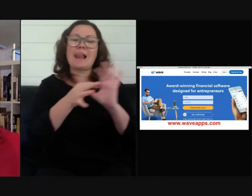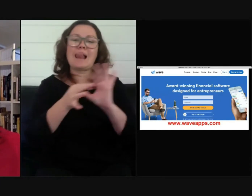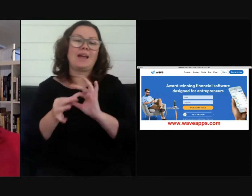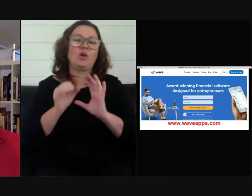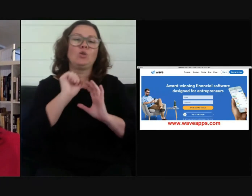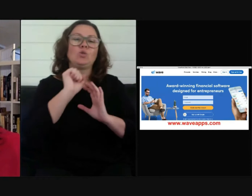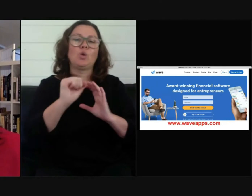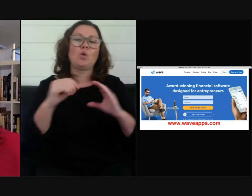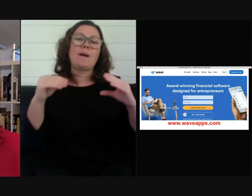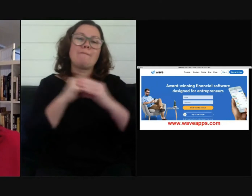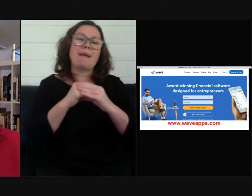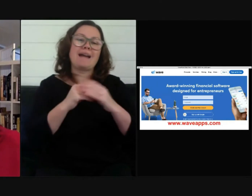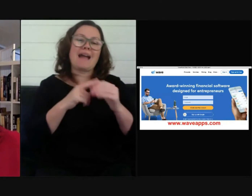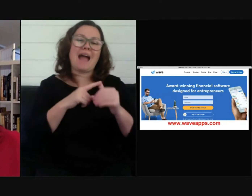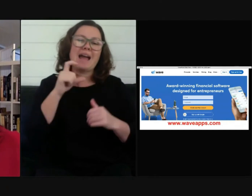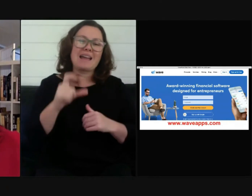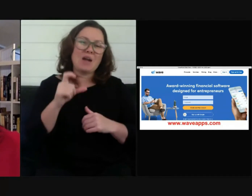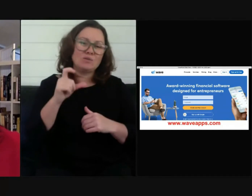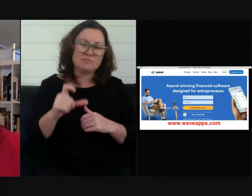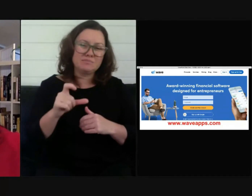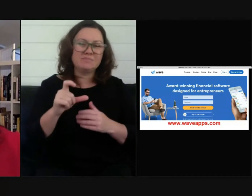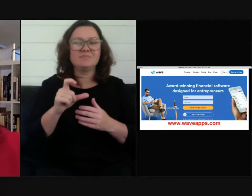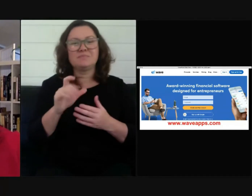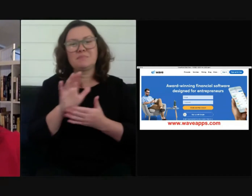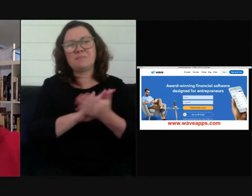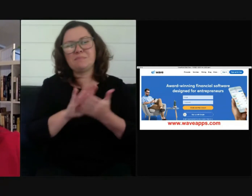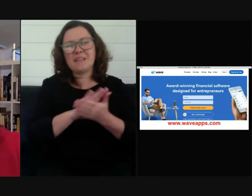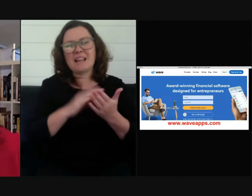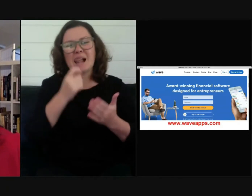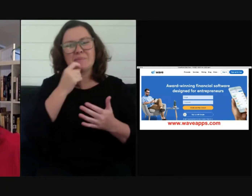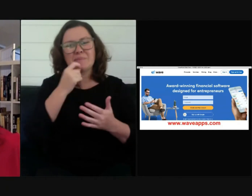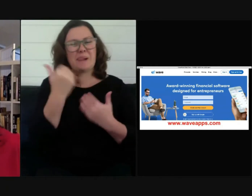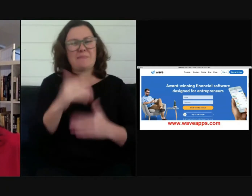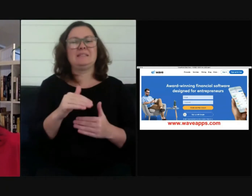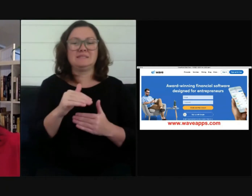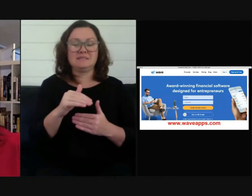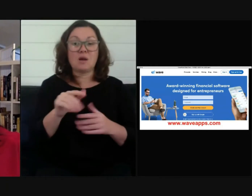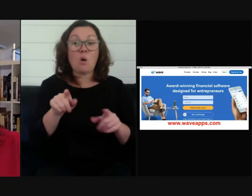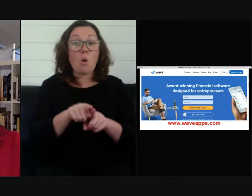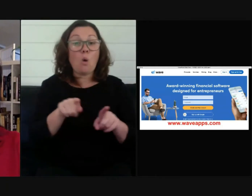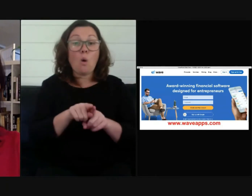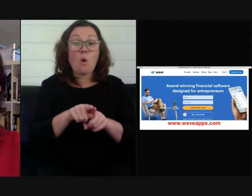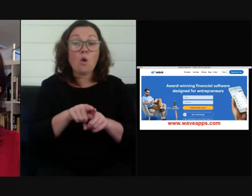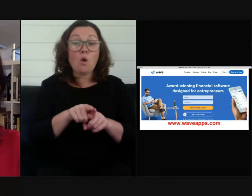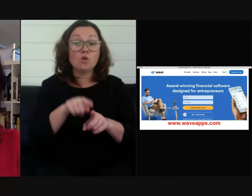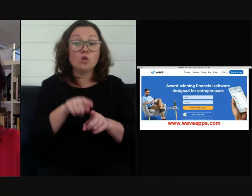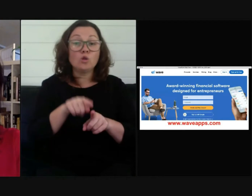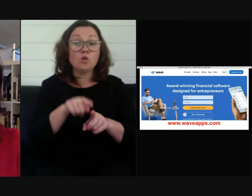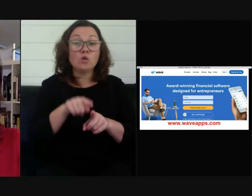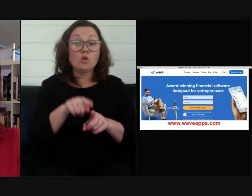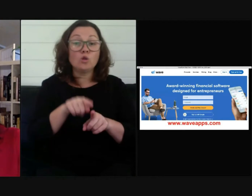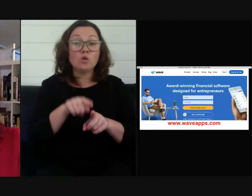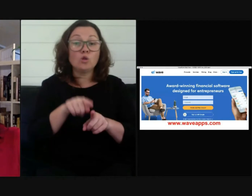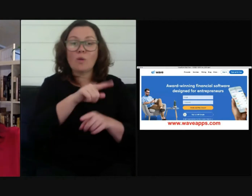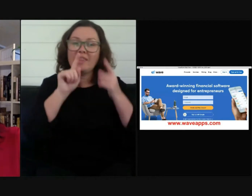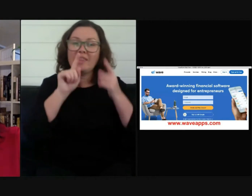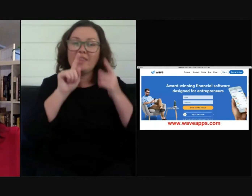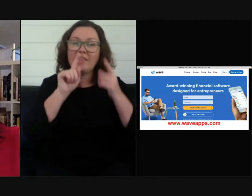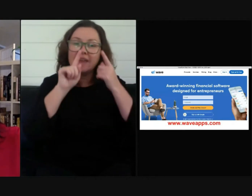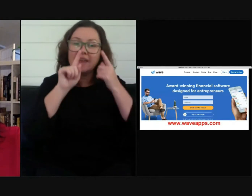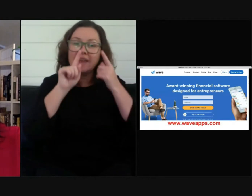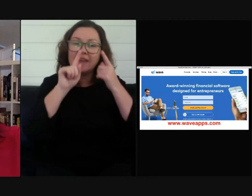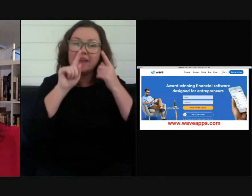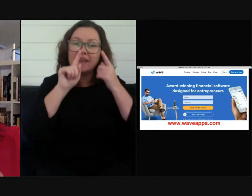little bit more limited. They also can't necessarily help you with business activity statements, but you can manually enter some of